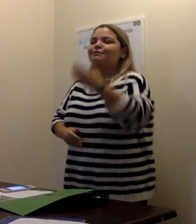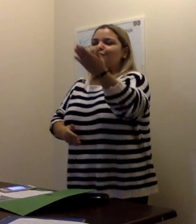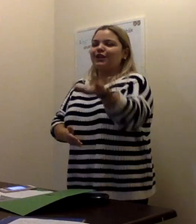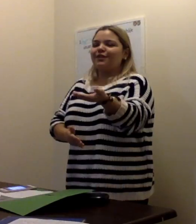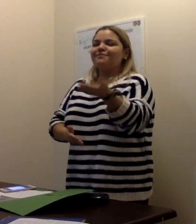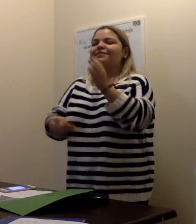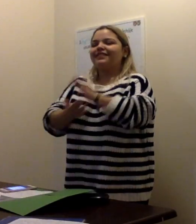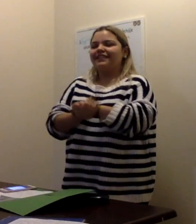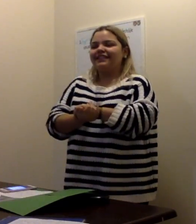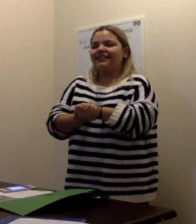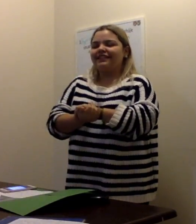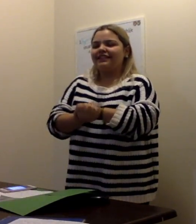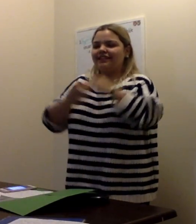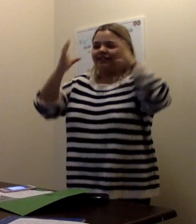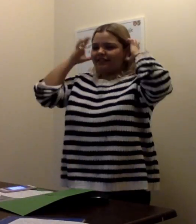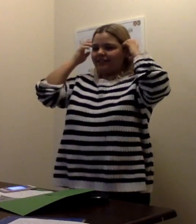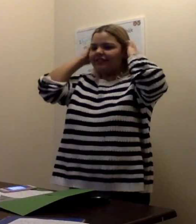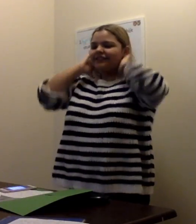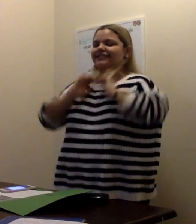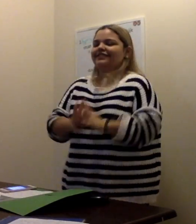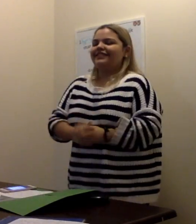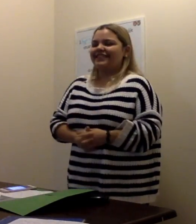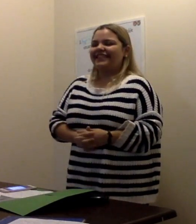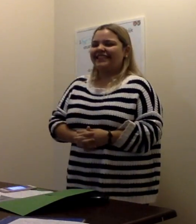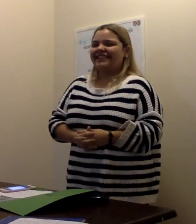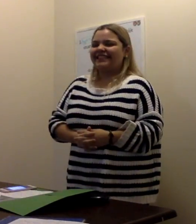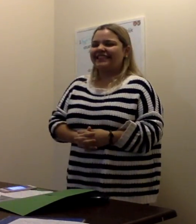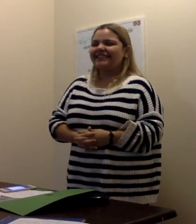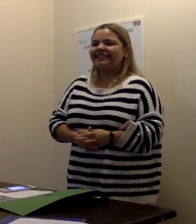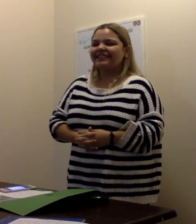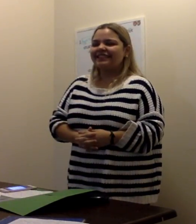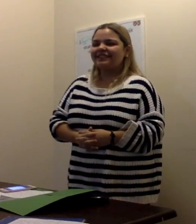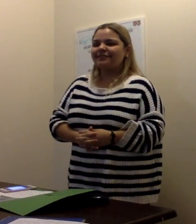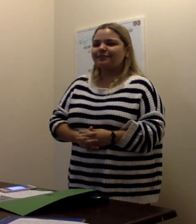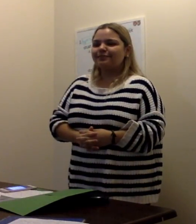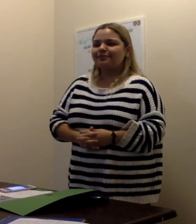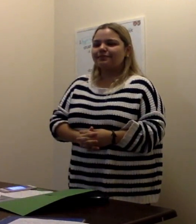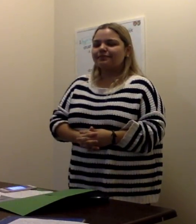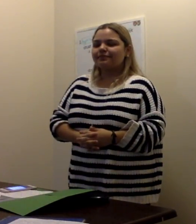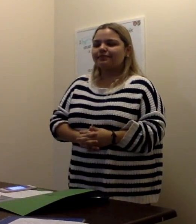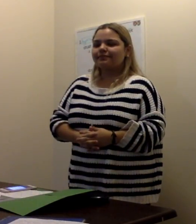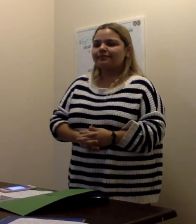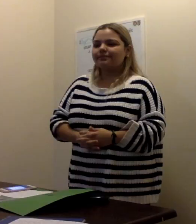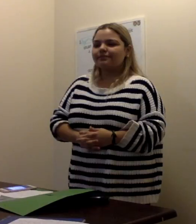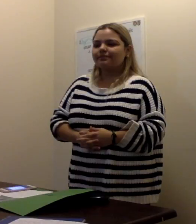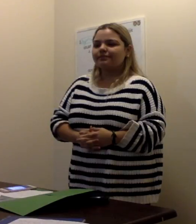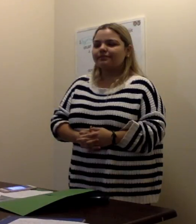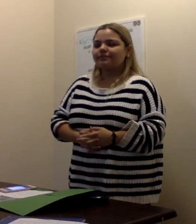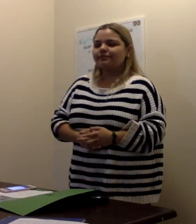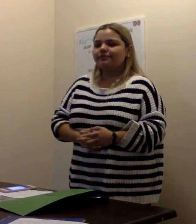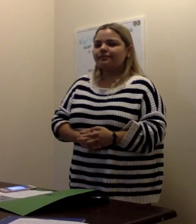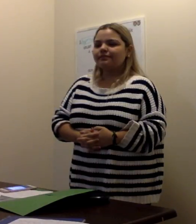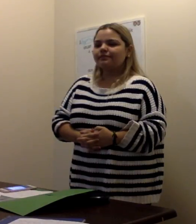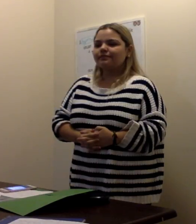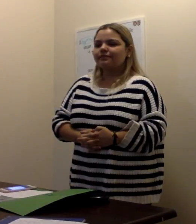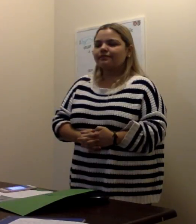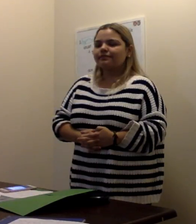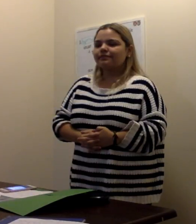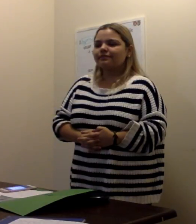Michelle. If the speed of the Alka-Seltzer dissolving depends on how fast the molecules will come in contact, then a high temperature will create